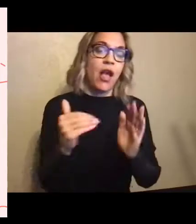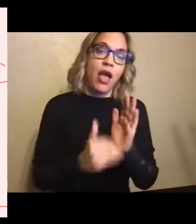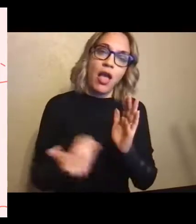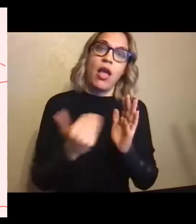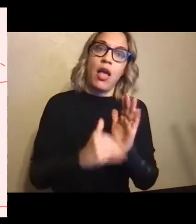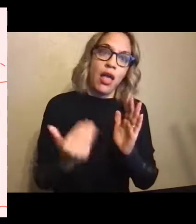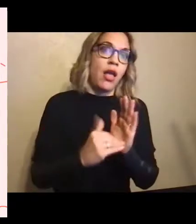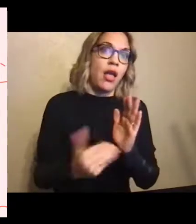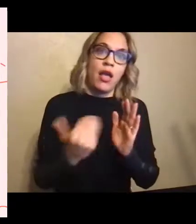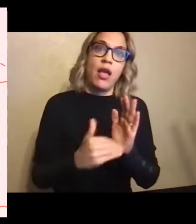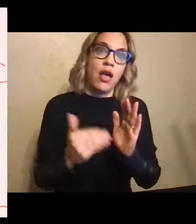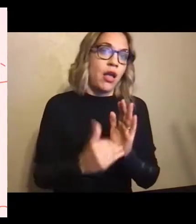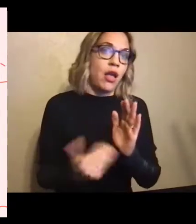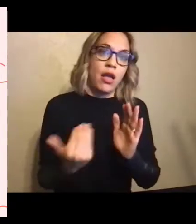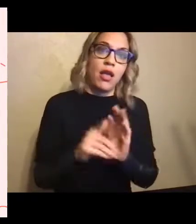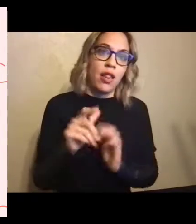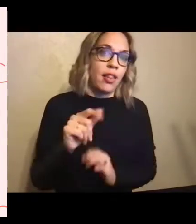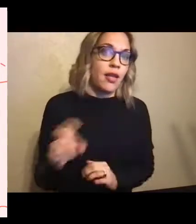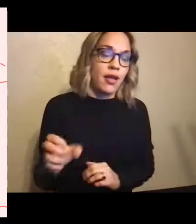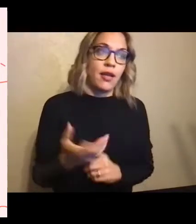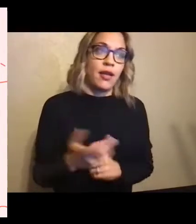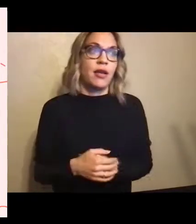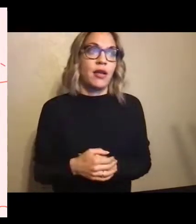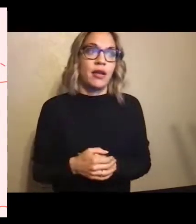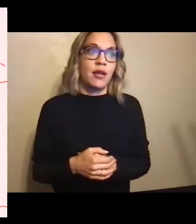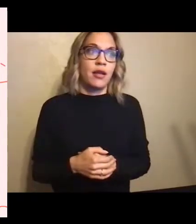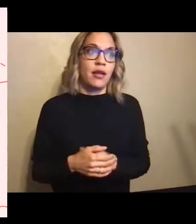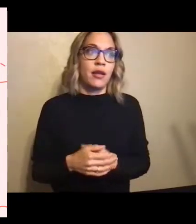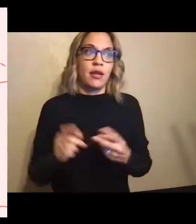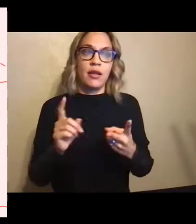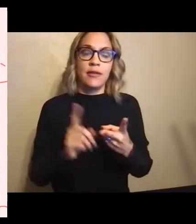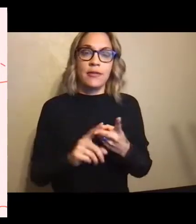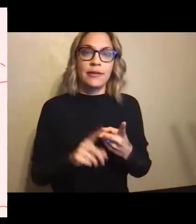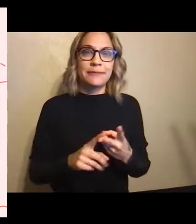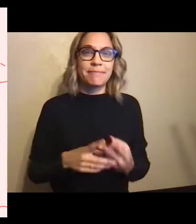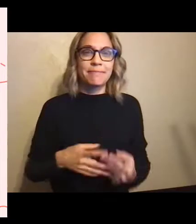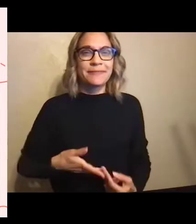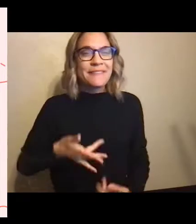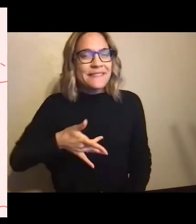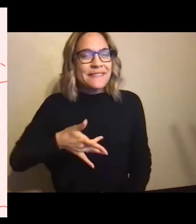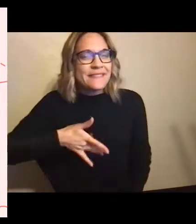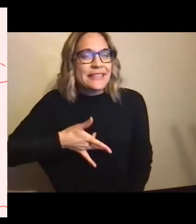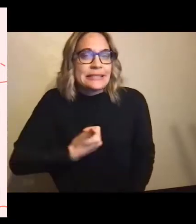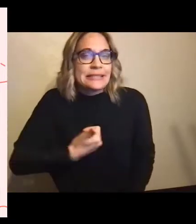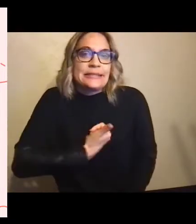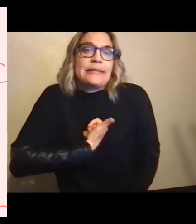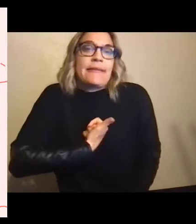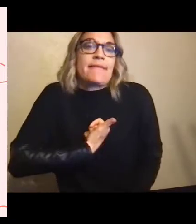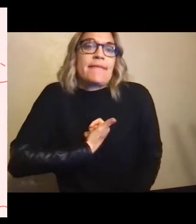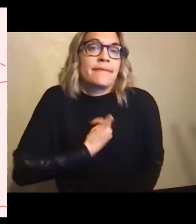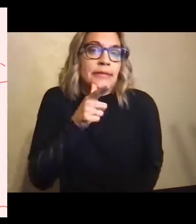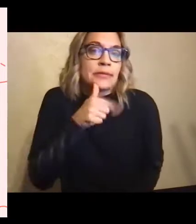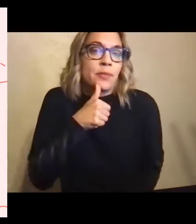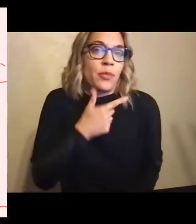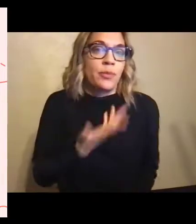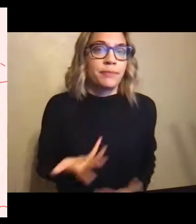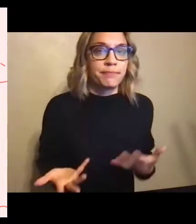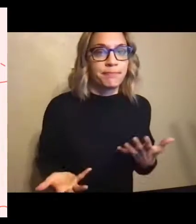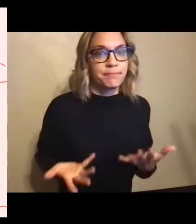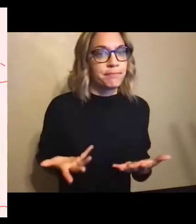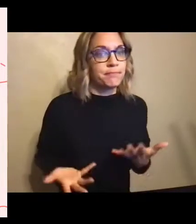Say you're chronically late to work, you just can't seem to show up on time. You've got this impending feeling